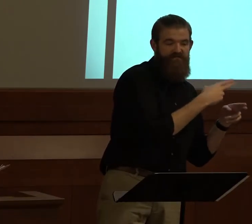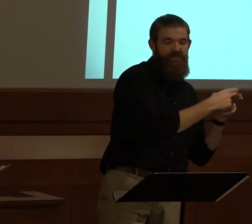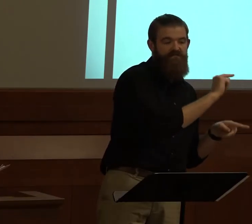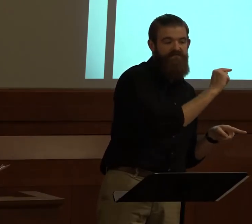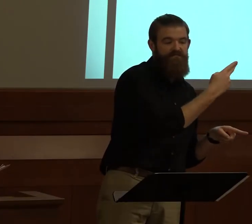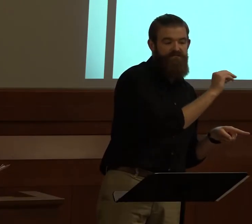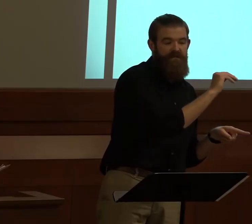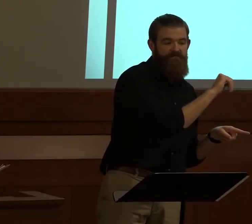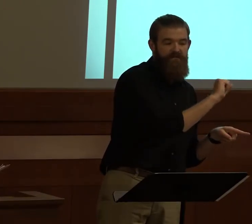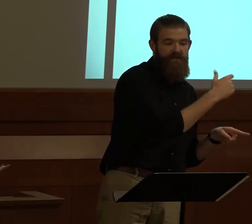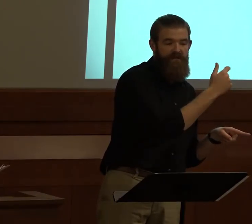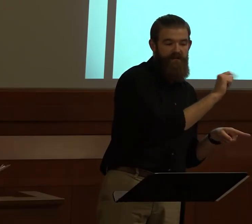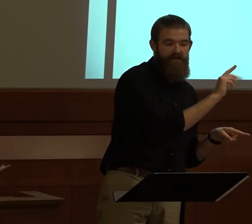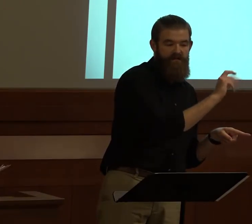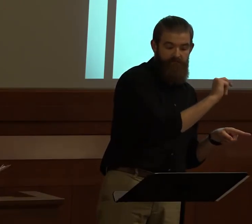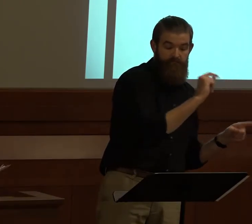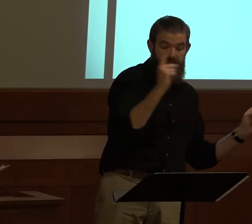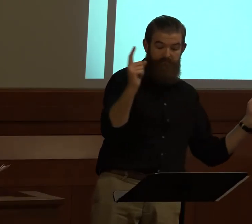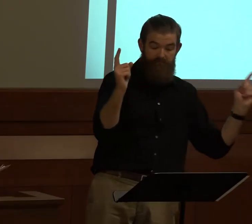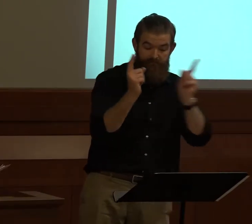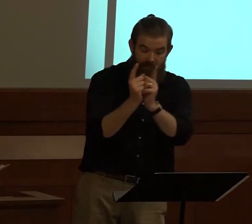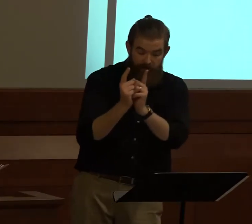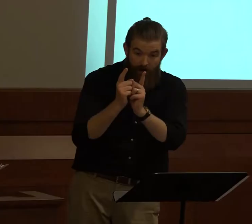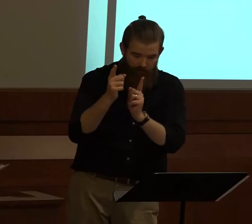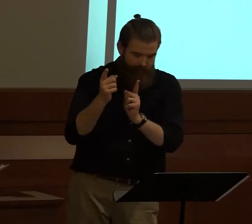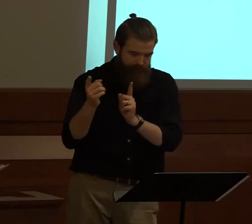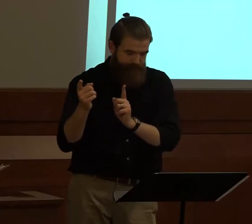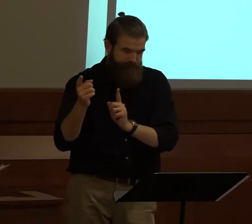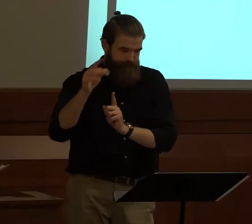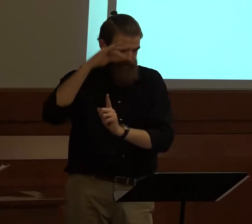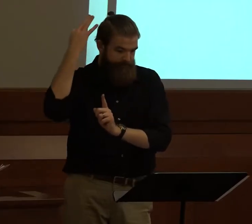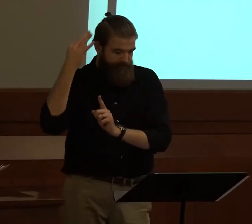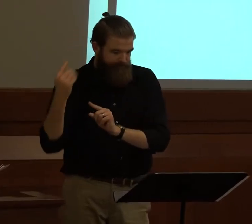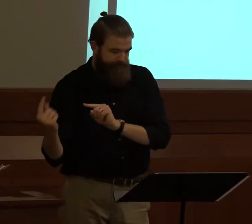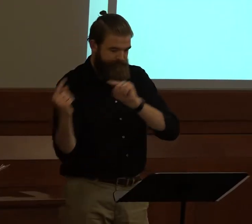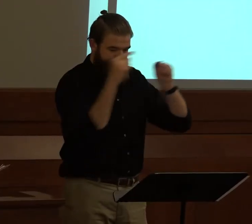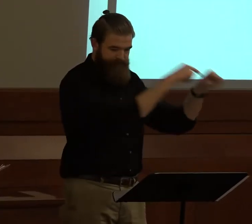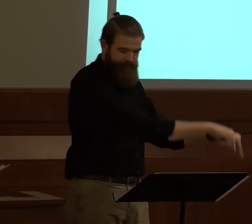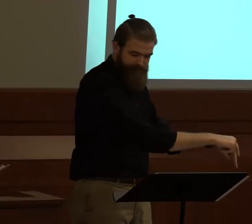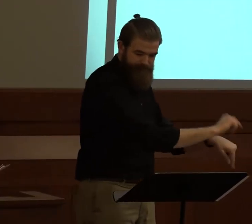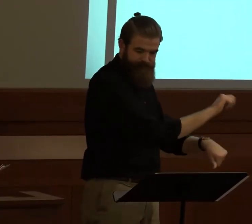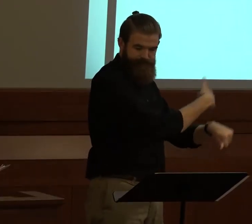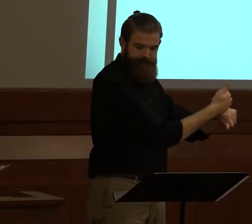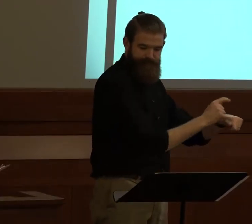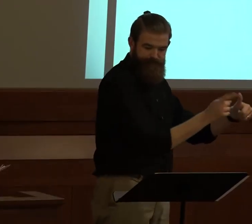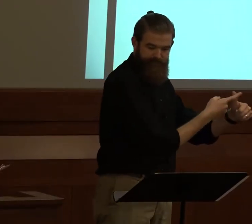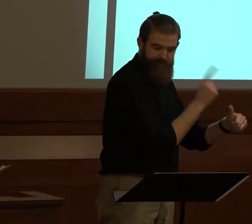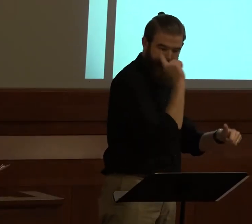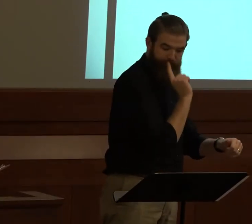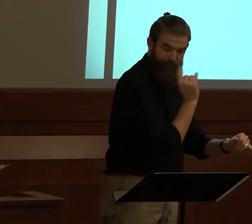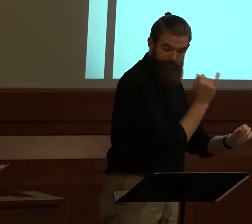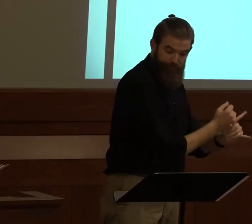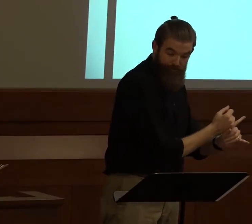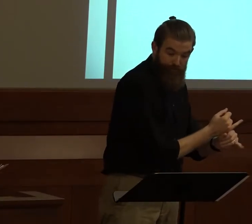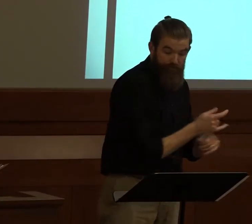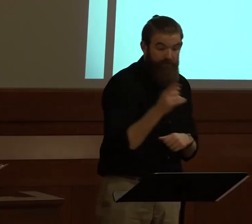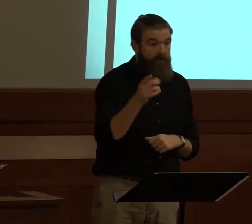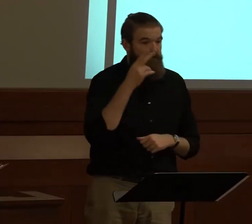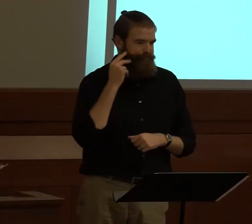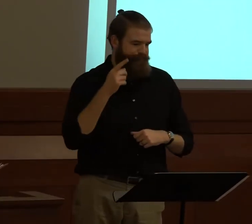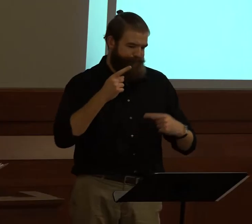struggle between sign language schools and medicalized oralist methods of education that required